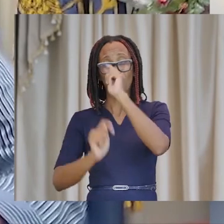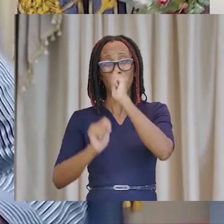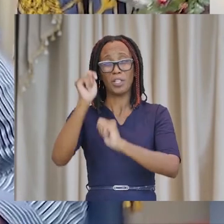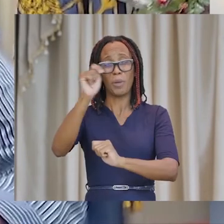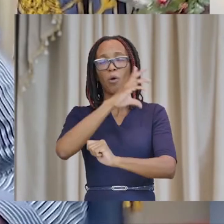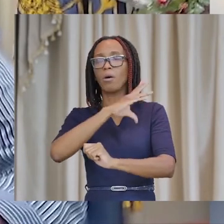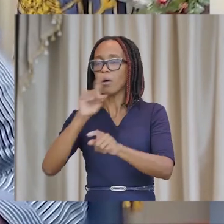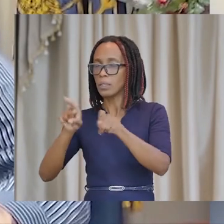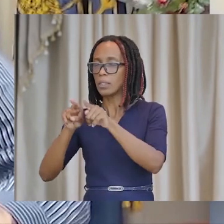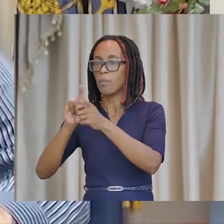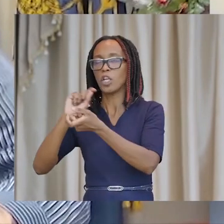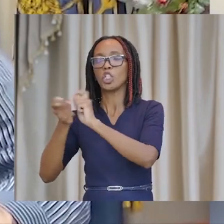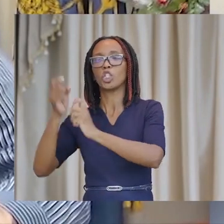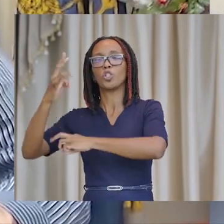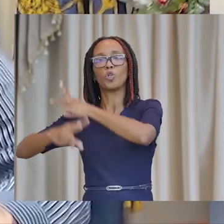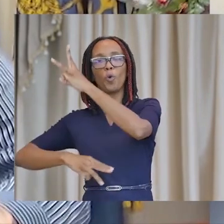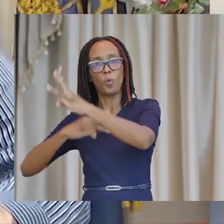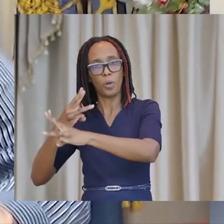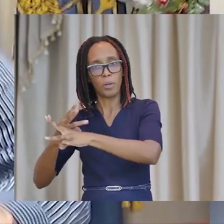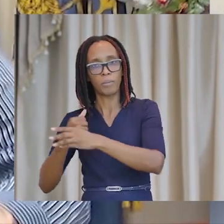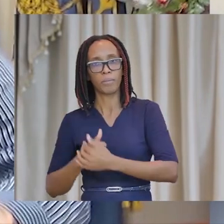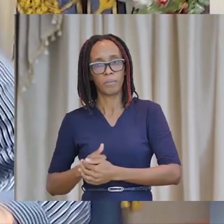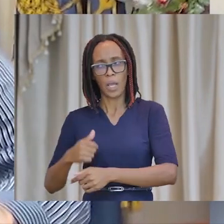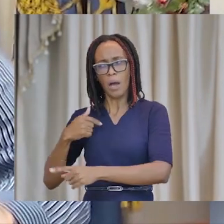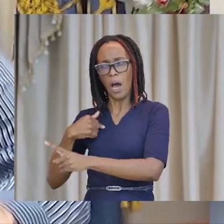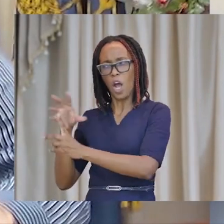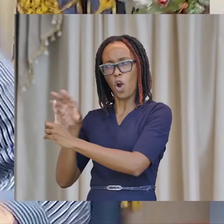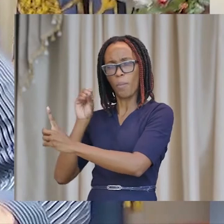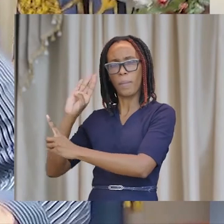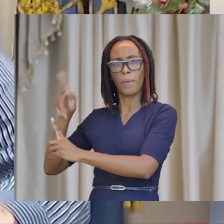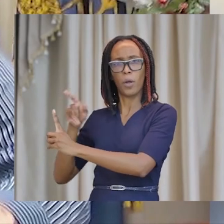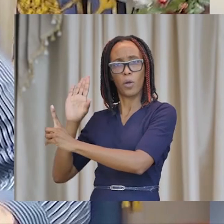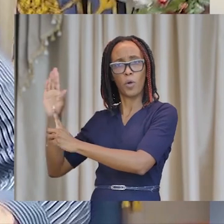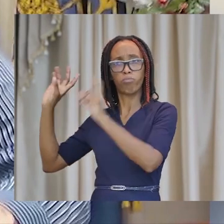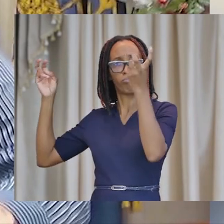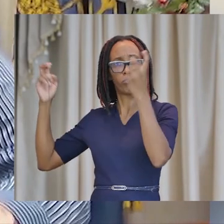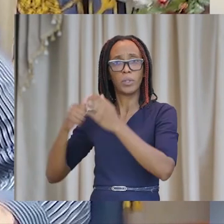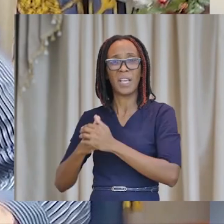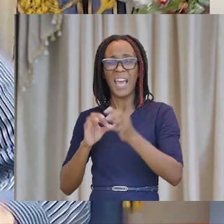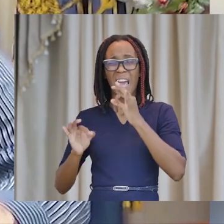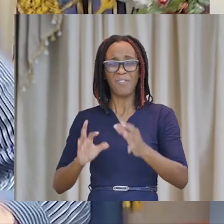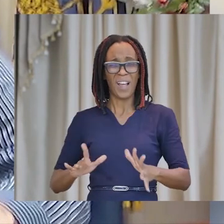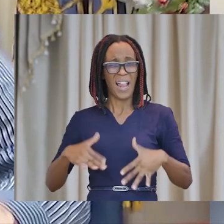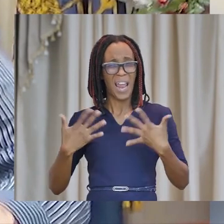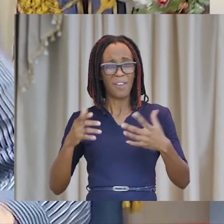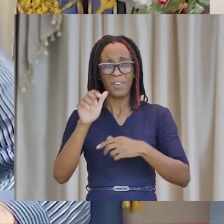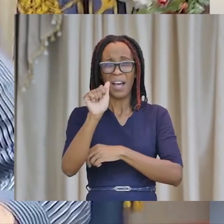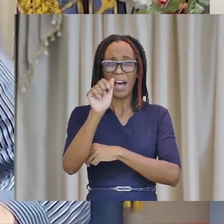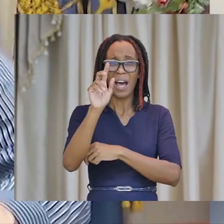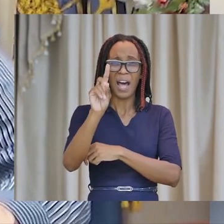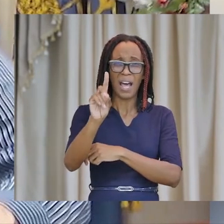and the world. In the words of Lord Baden-Powell, life without adventure is deadly dull.